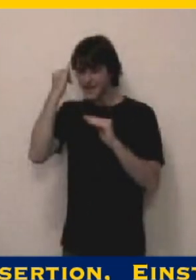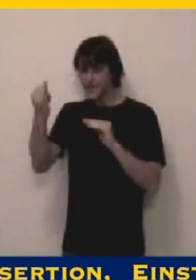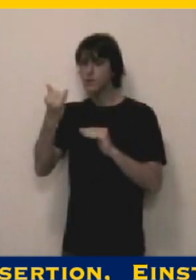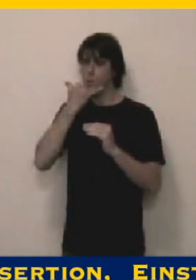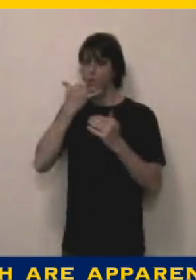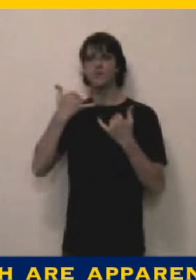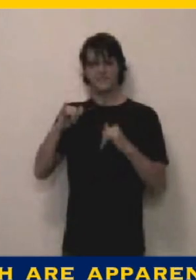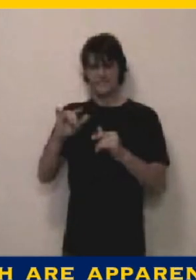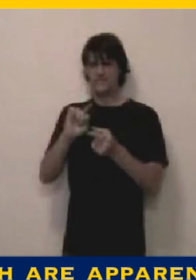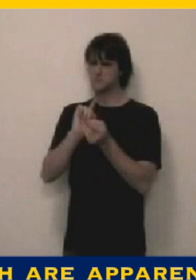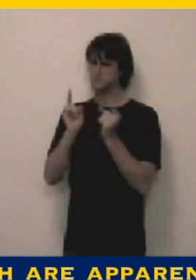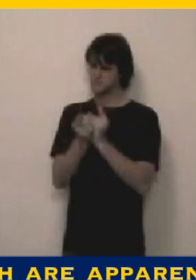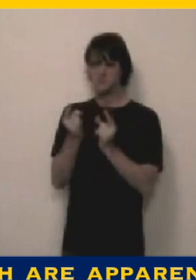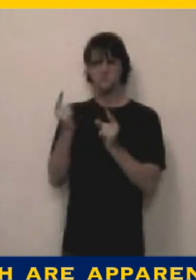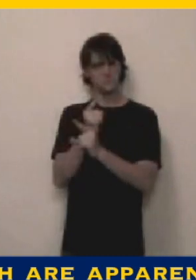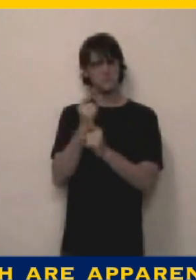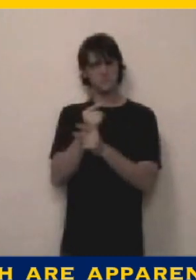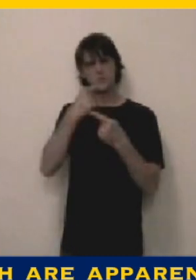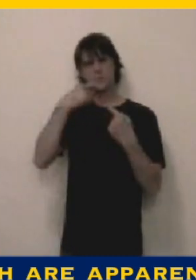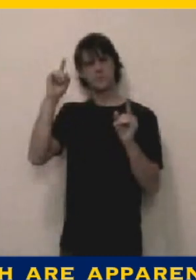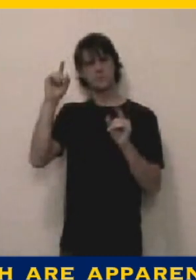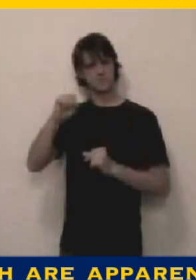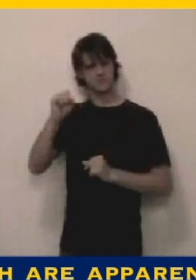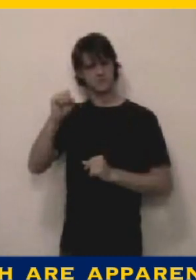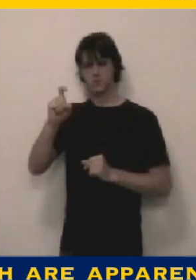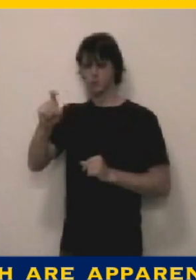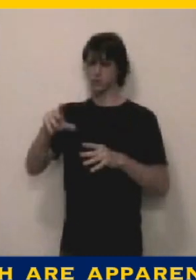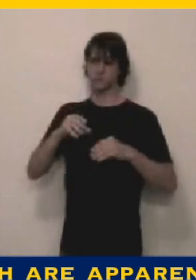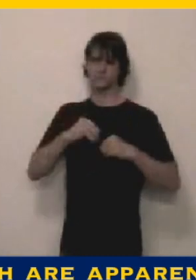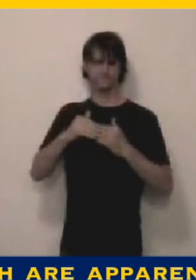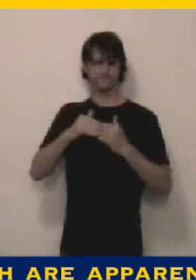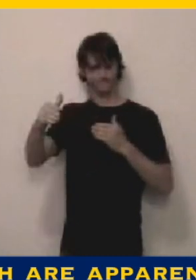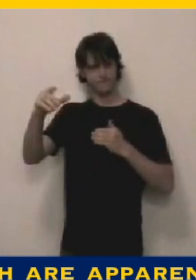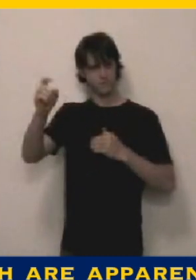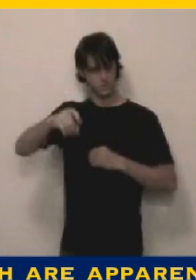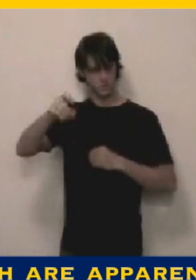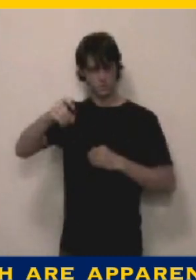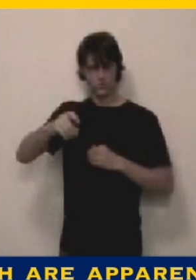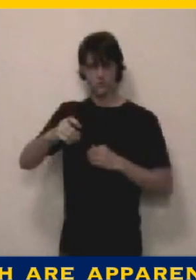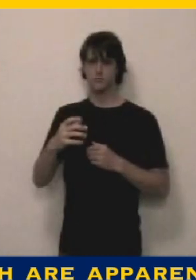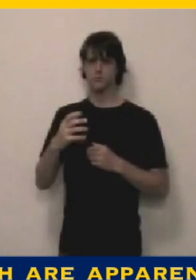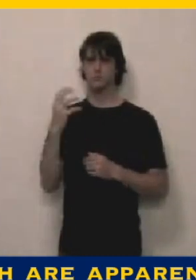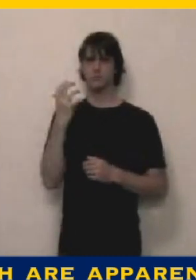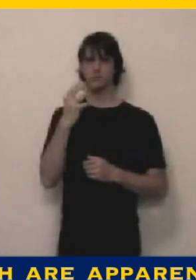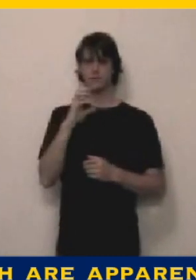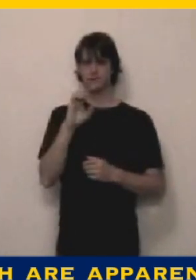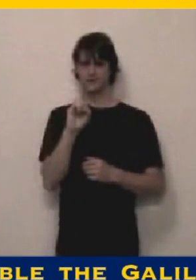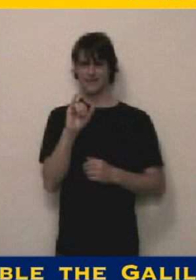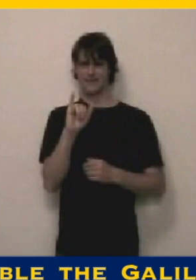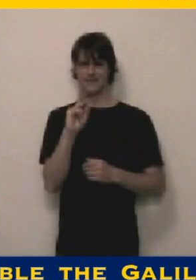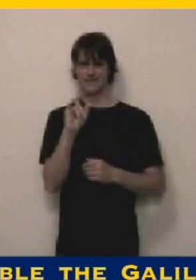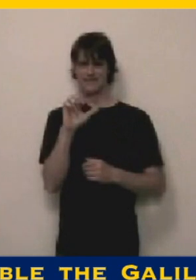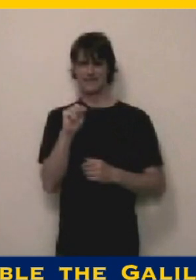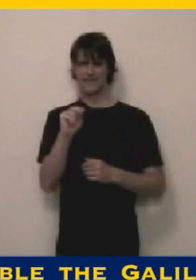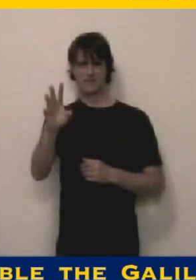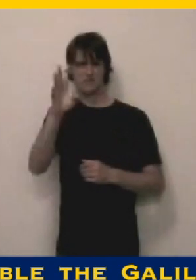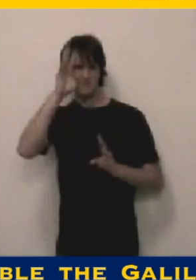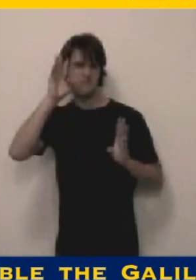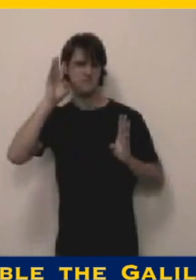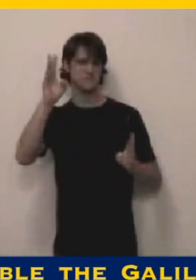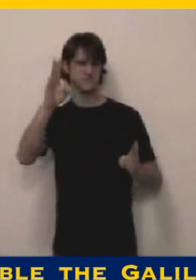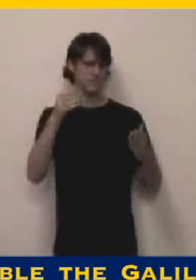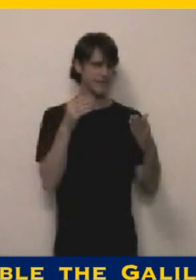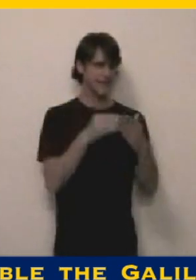hypothesis, the transformation equations he came up with are apparently accurate across a wider domain of applicability than Galileo's. Considering how dependable